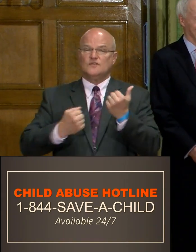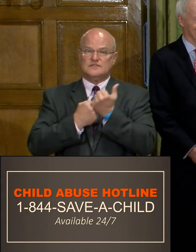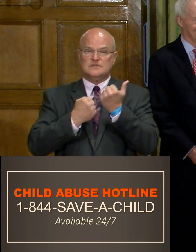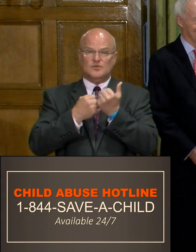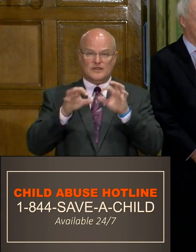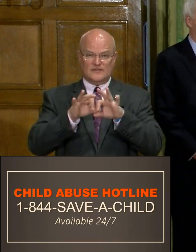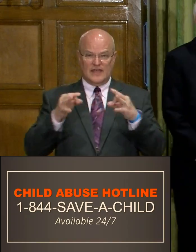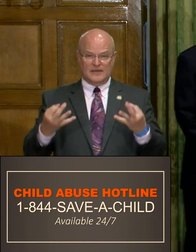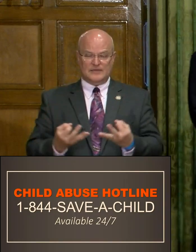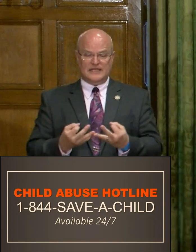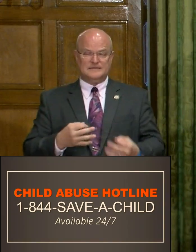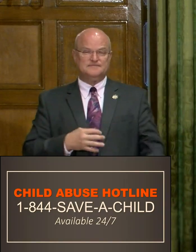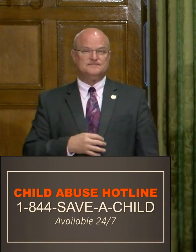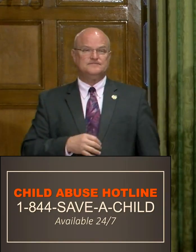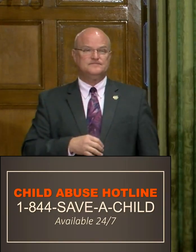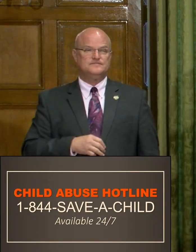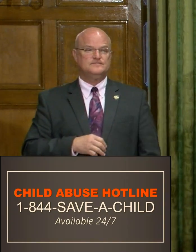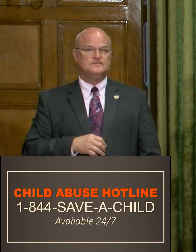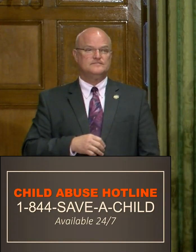the families.